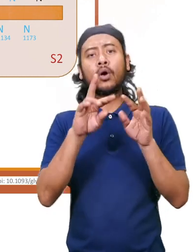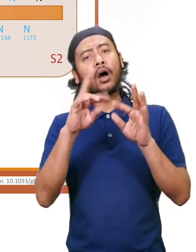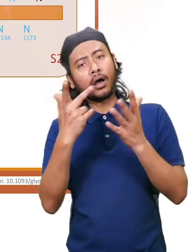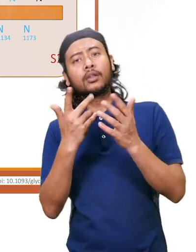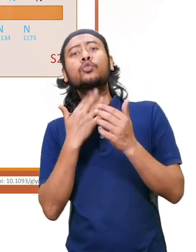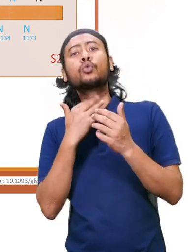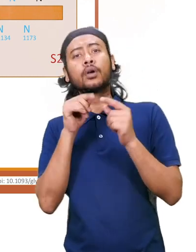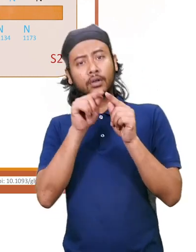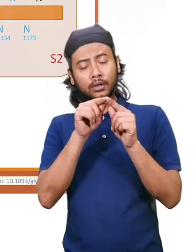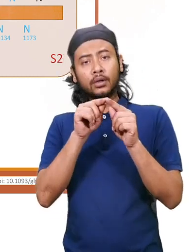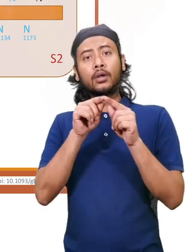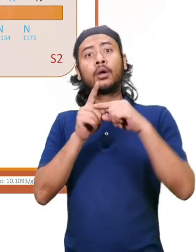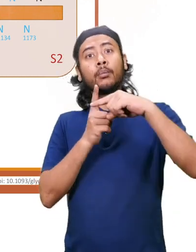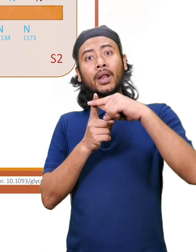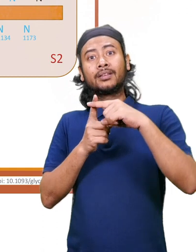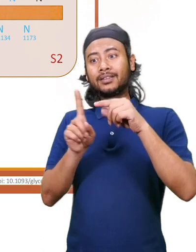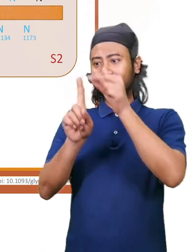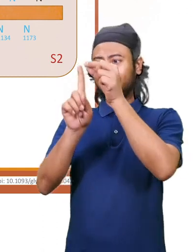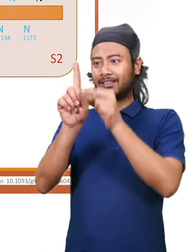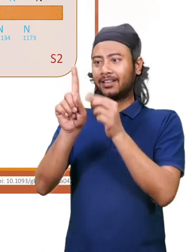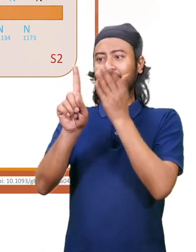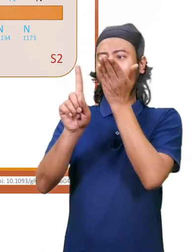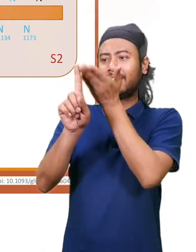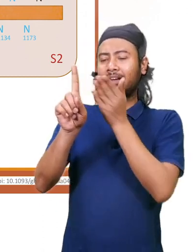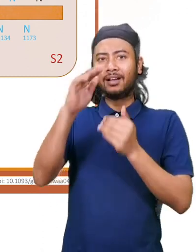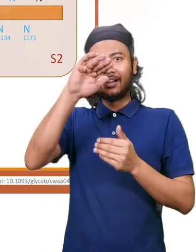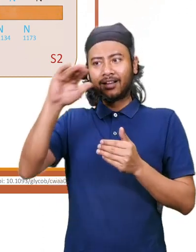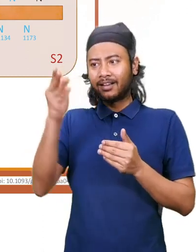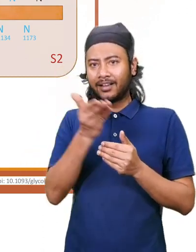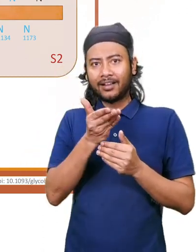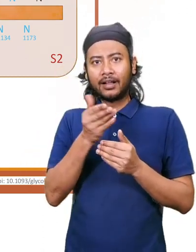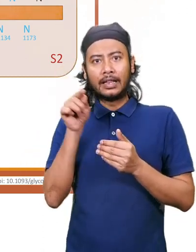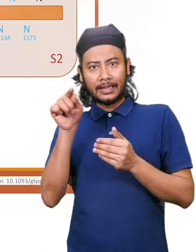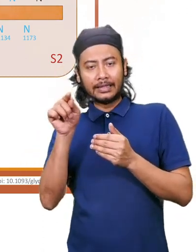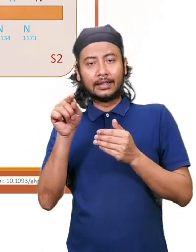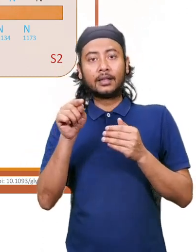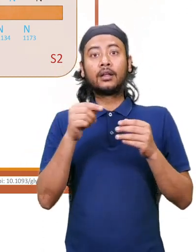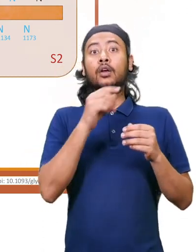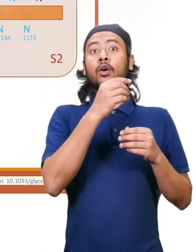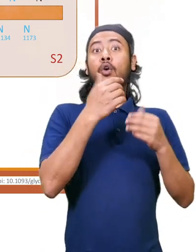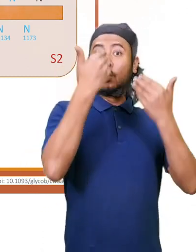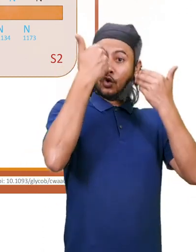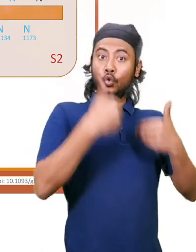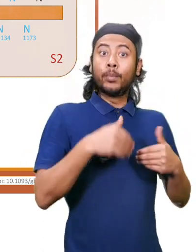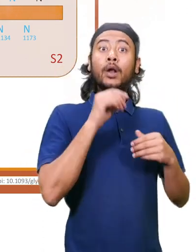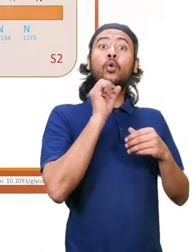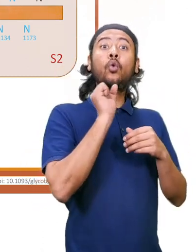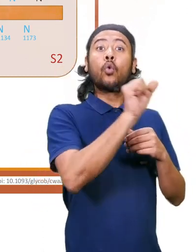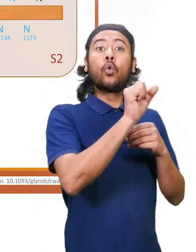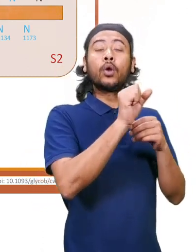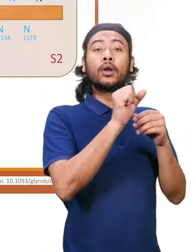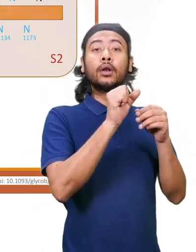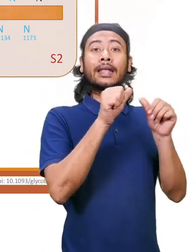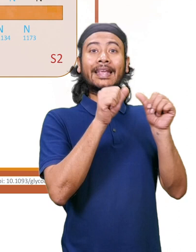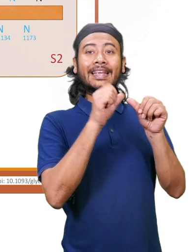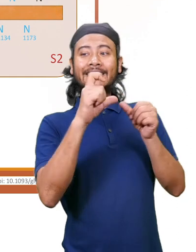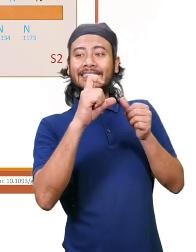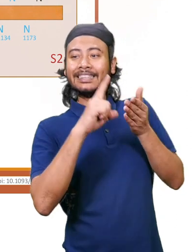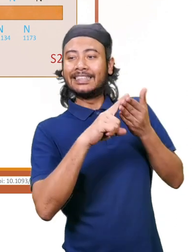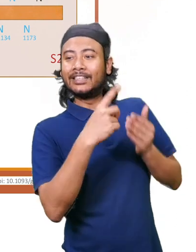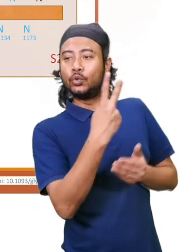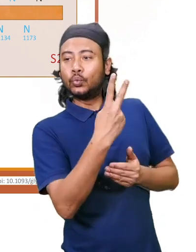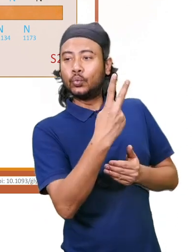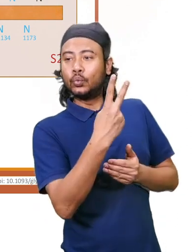binding domain, which actually binds with the human receptors such as human angiotensin